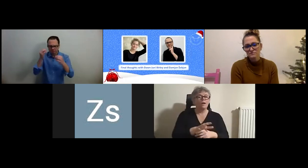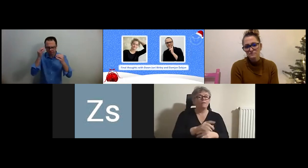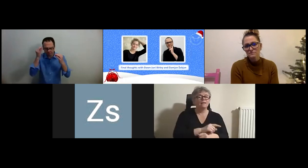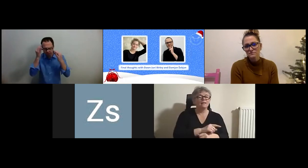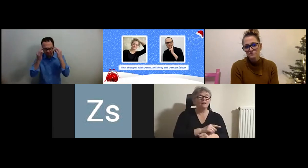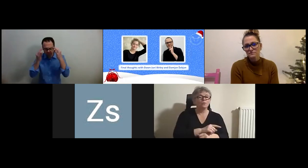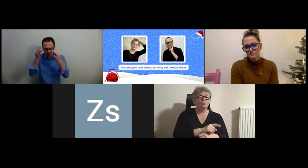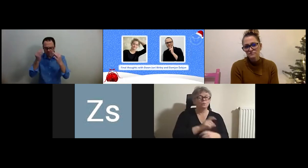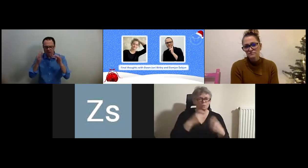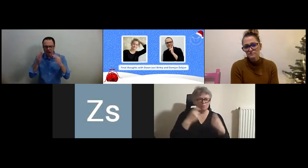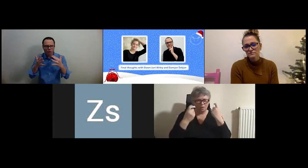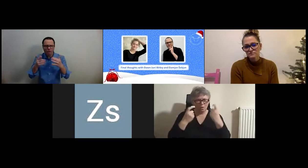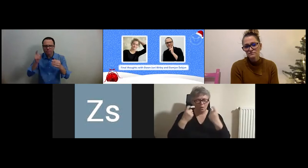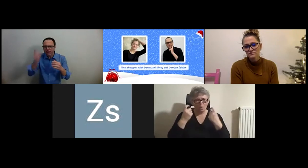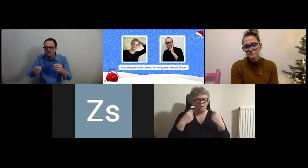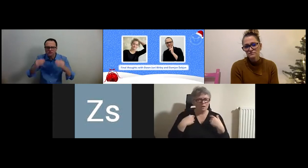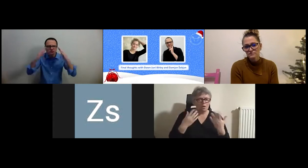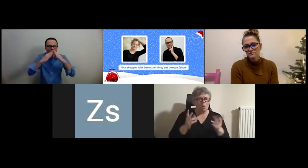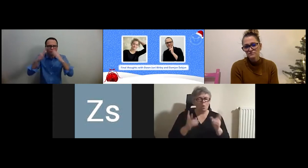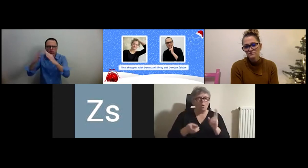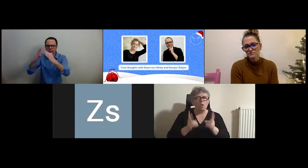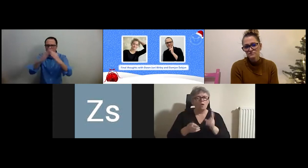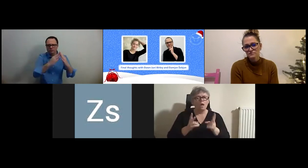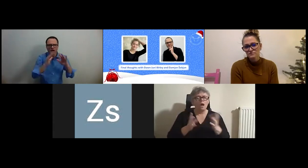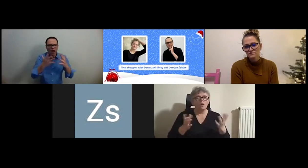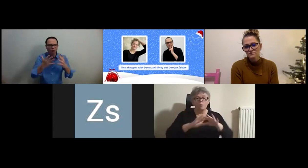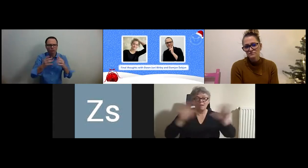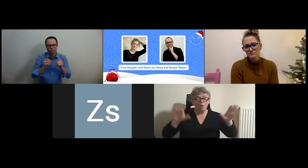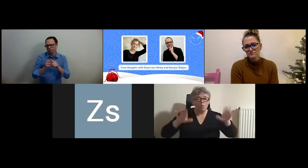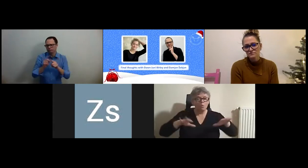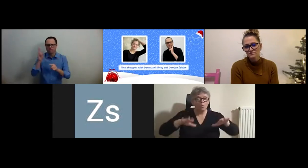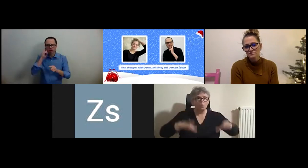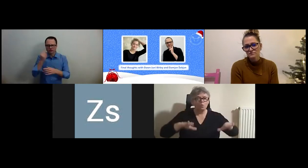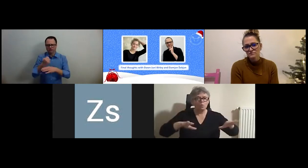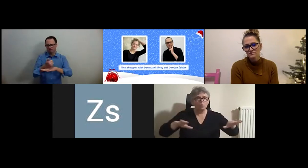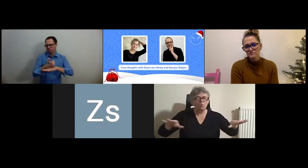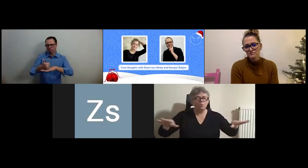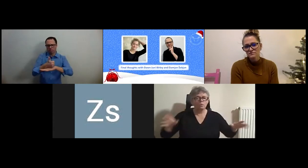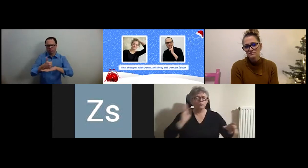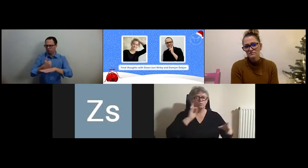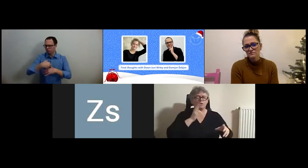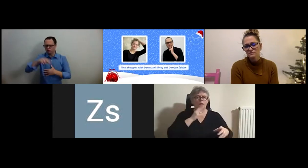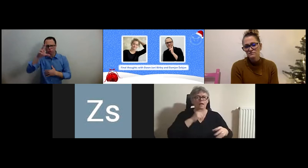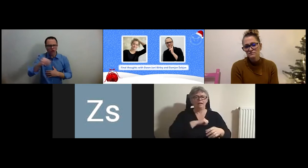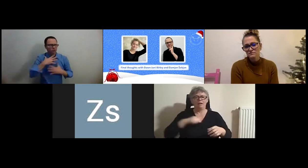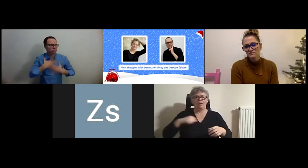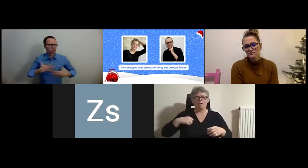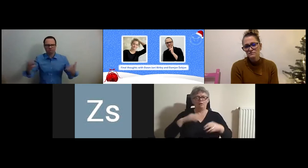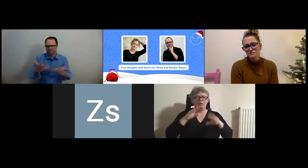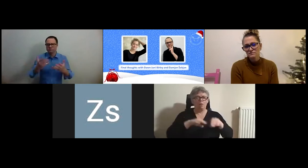Now, after the corona crisis hit, people were forced to stay